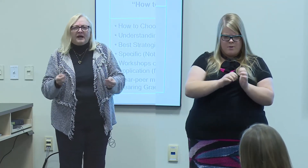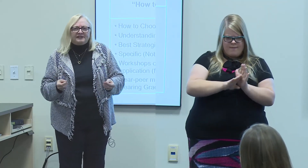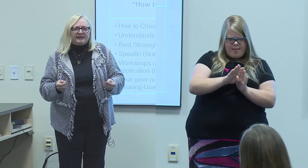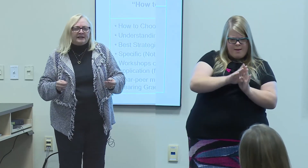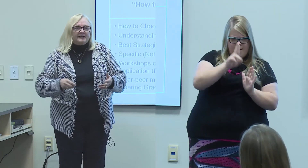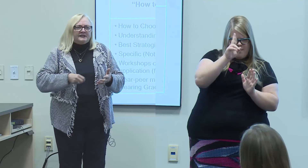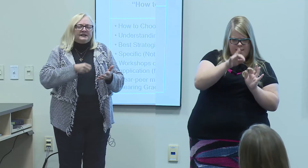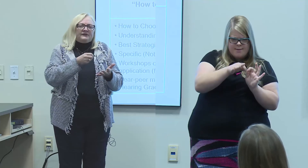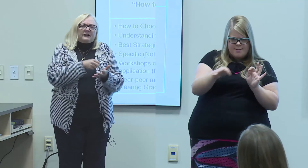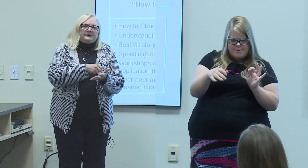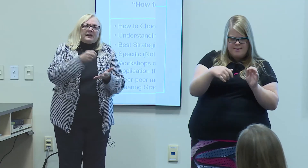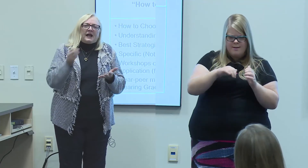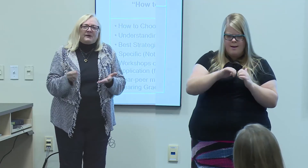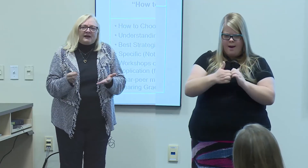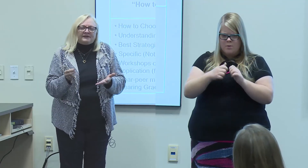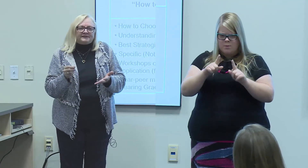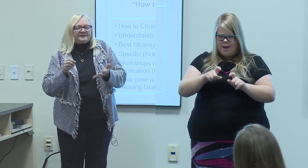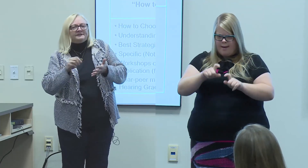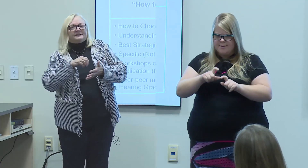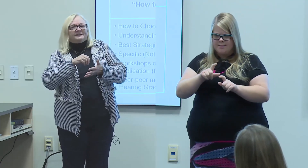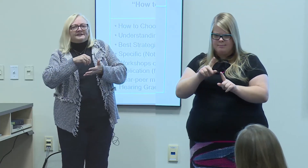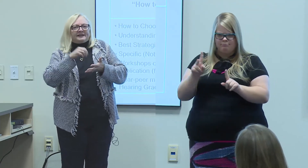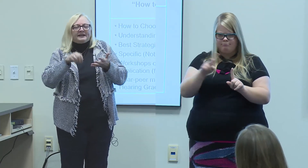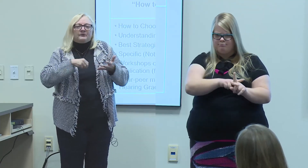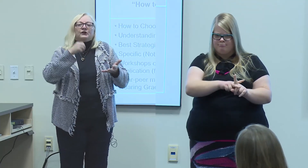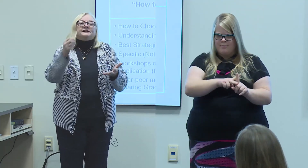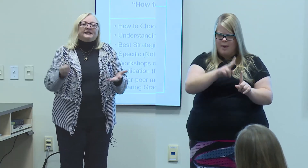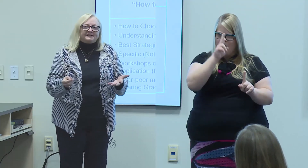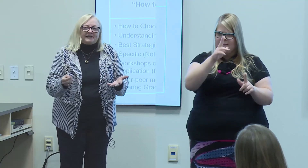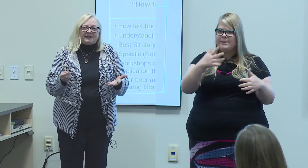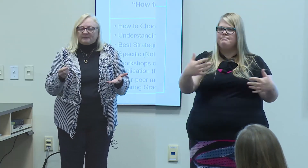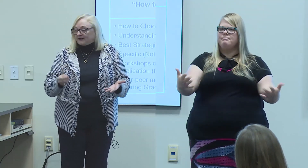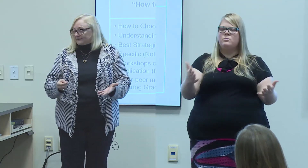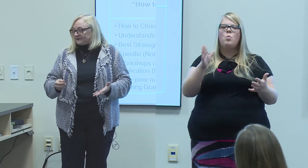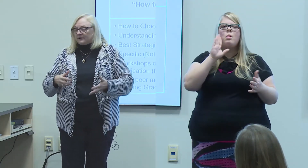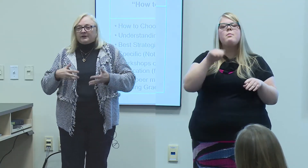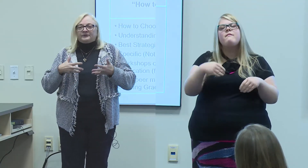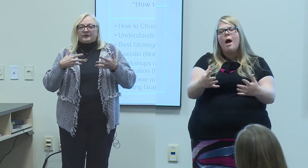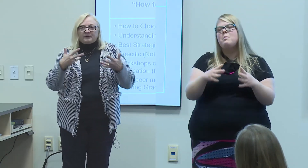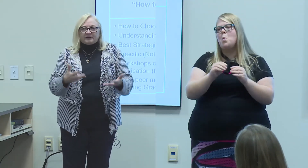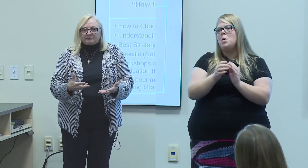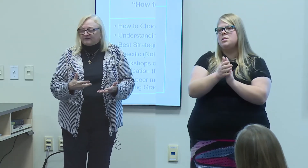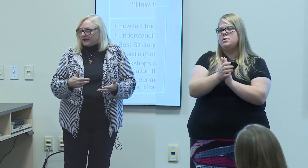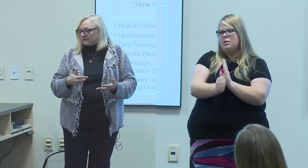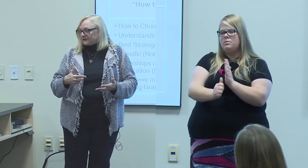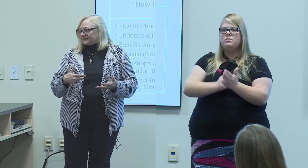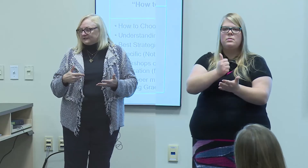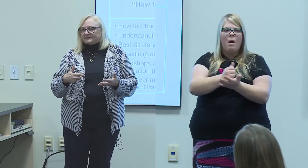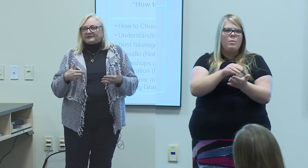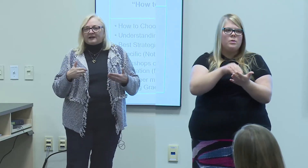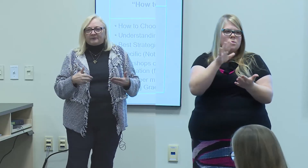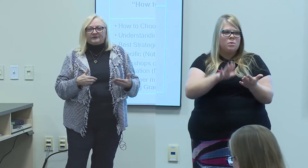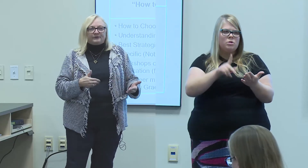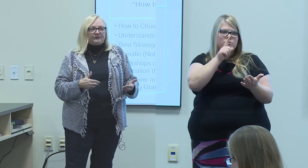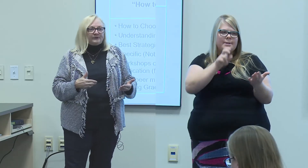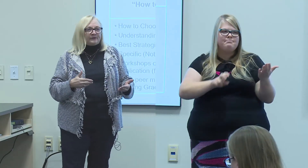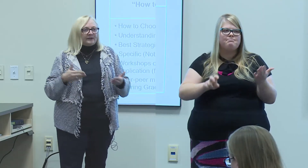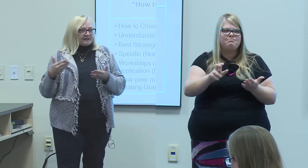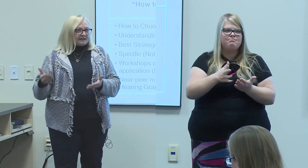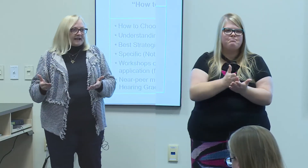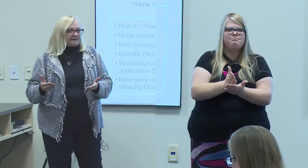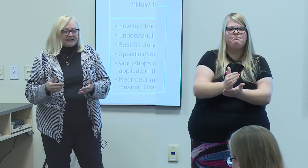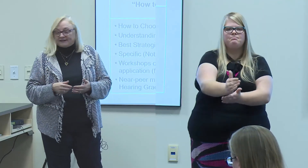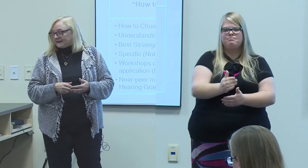research project, developing a hypothesis, and deciding how we're going to test that hypothesis. So we're going to provide more skills to help the